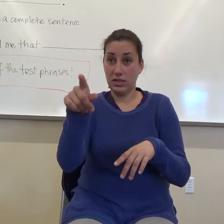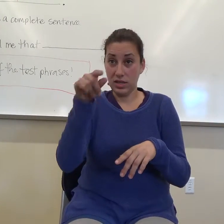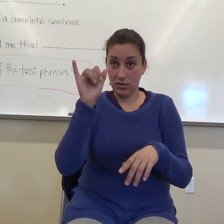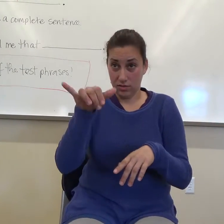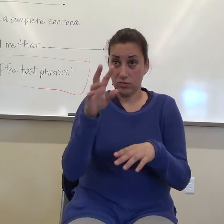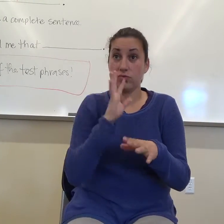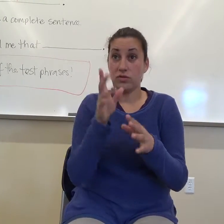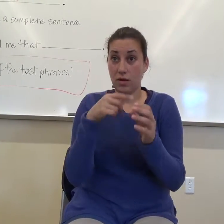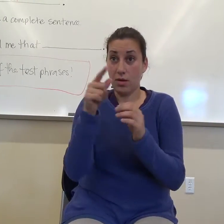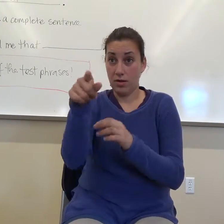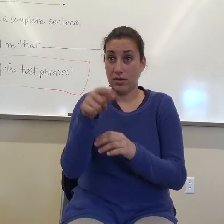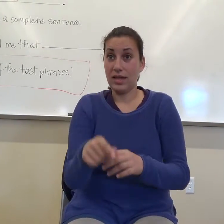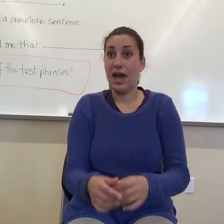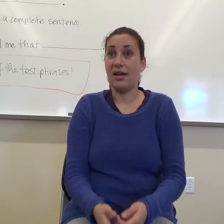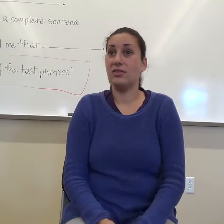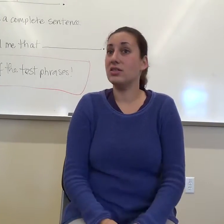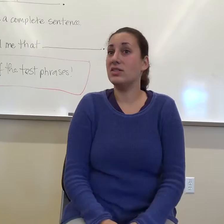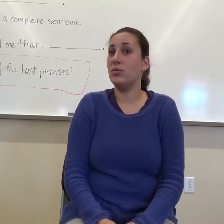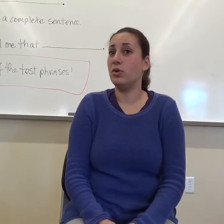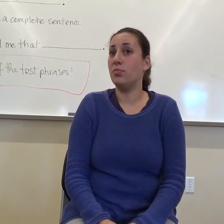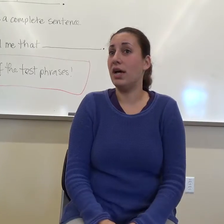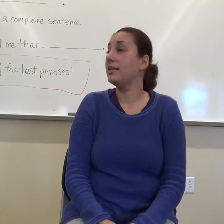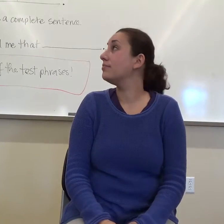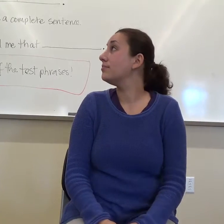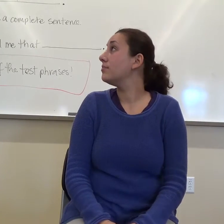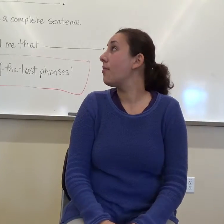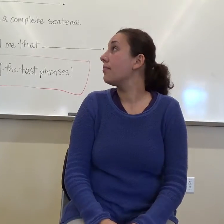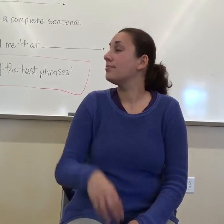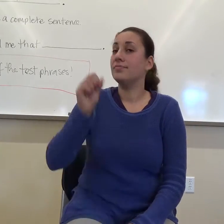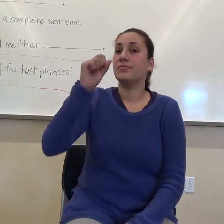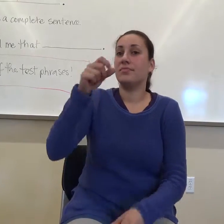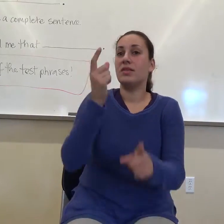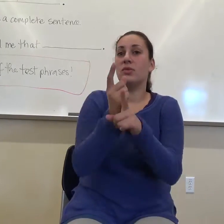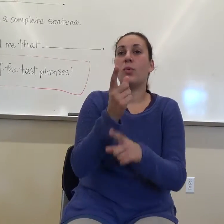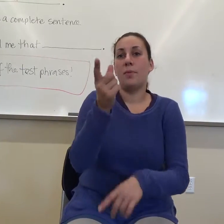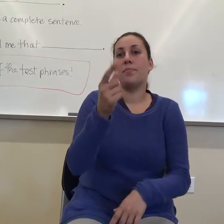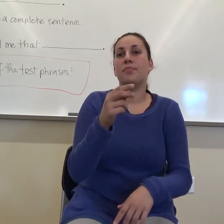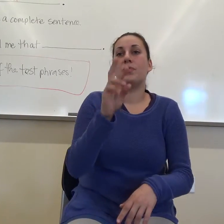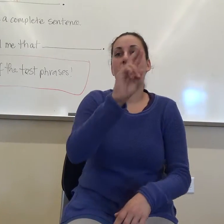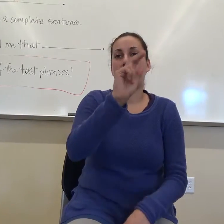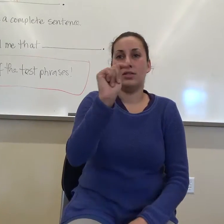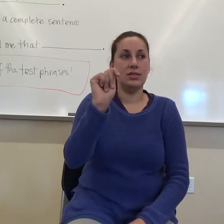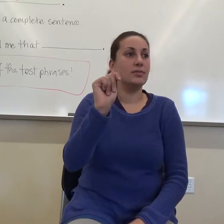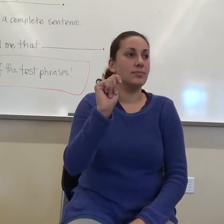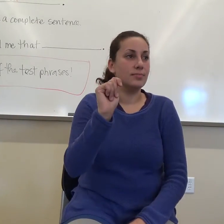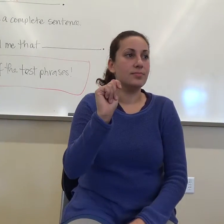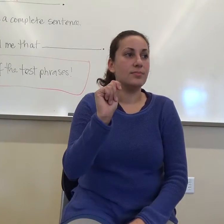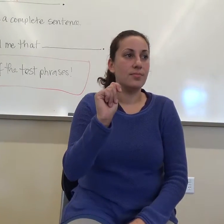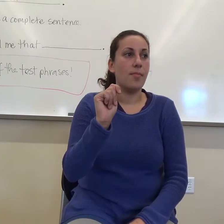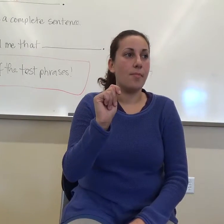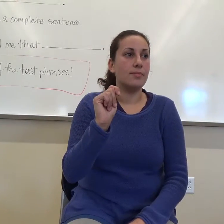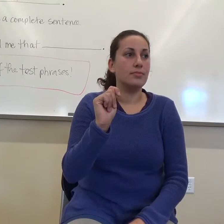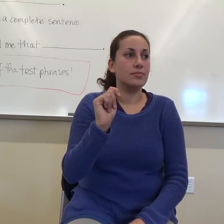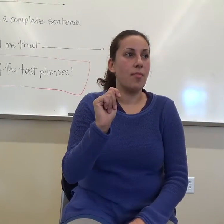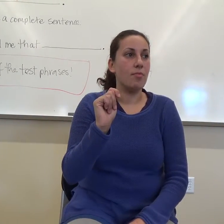it? Yeah, I was gonna say the word but. Yeah, that's the reversal transition. So at one